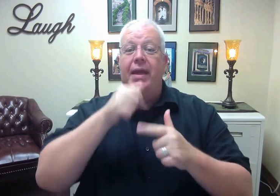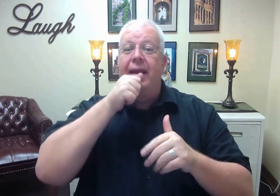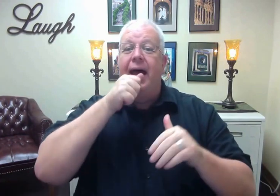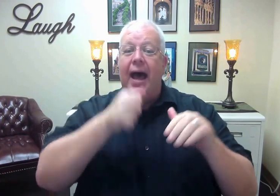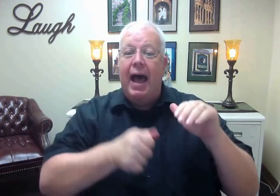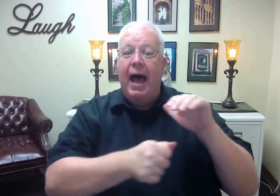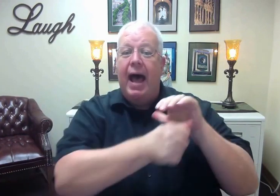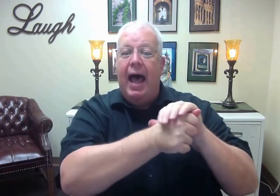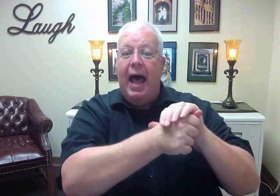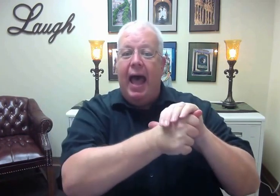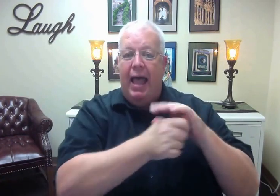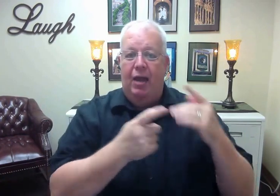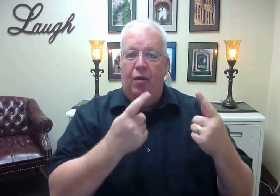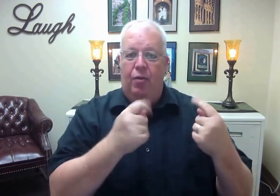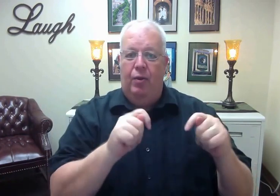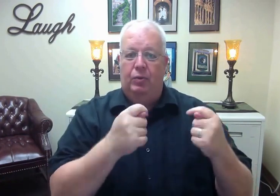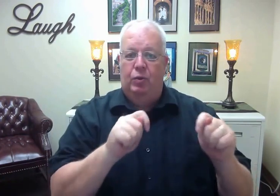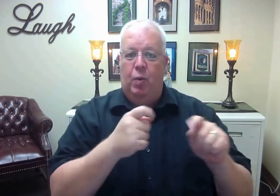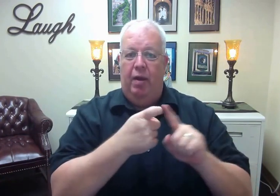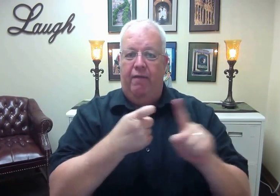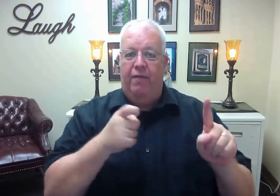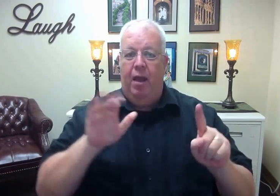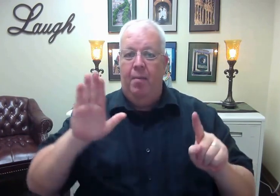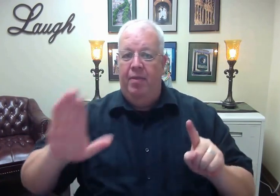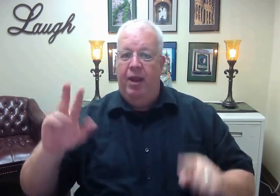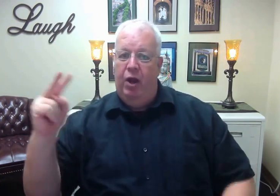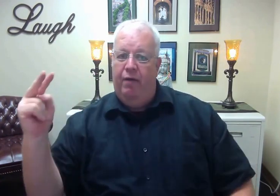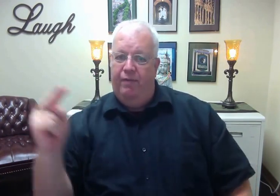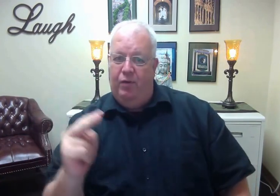If you then hide the toy from view,